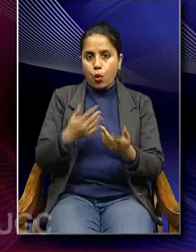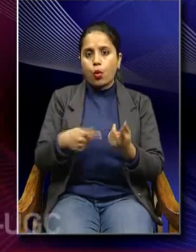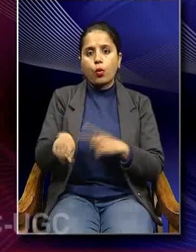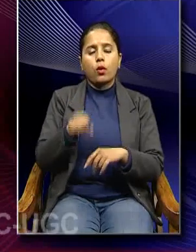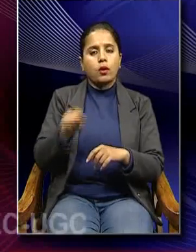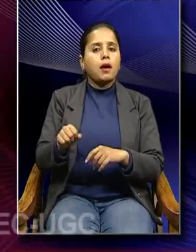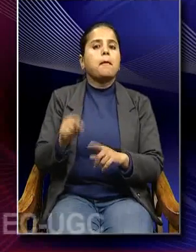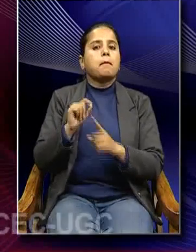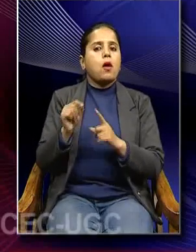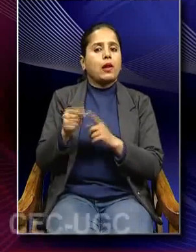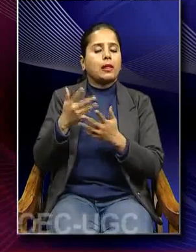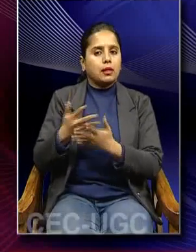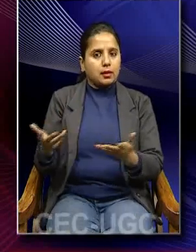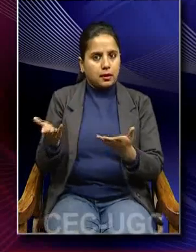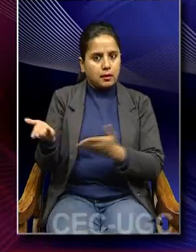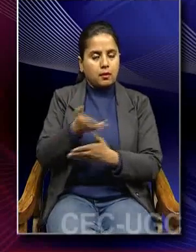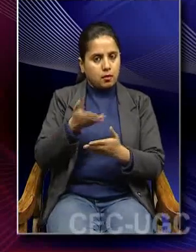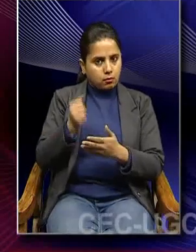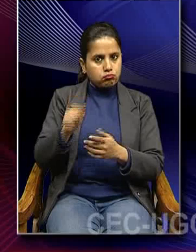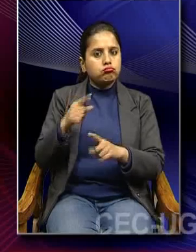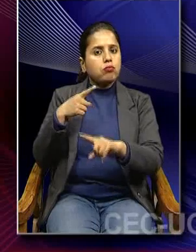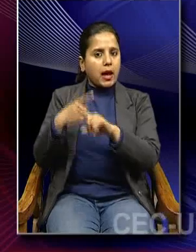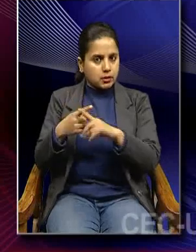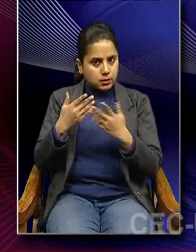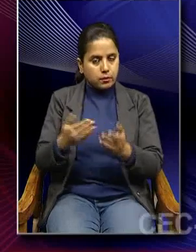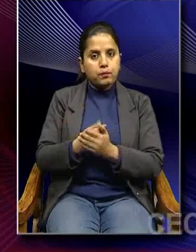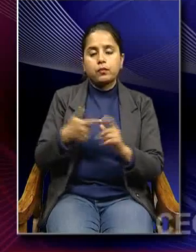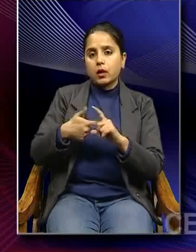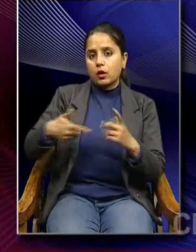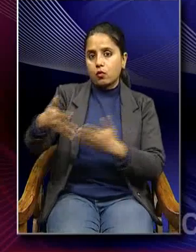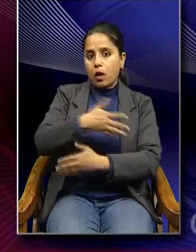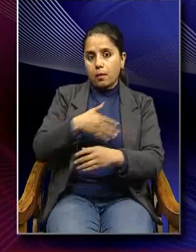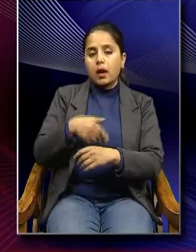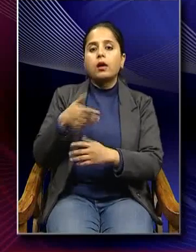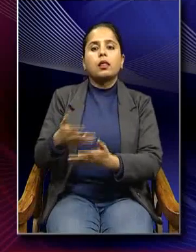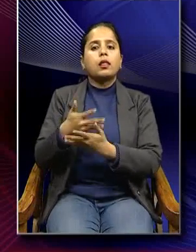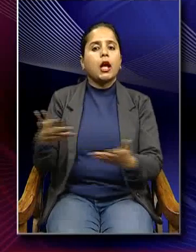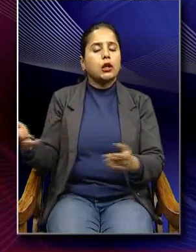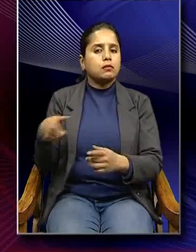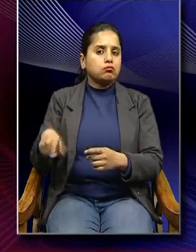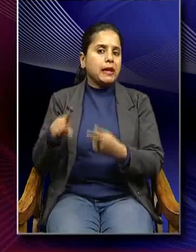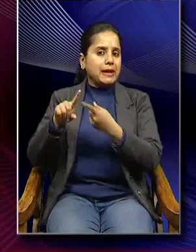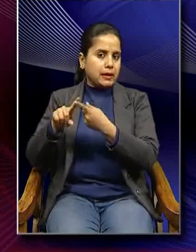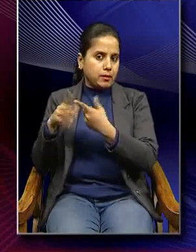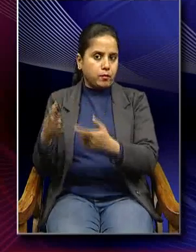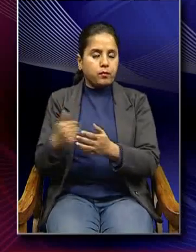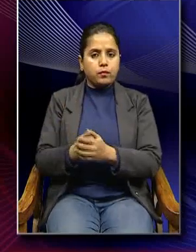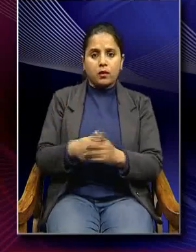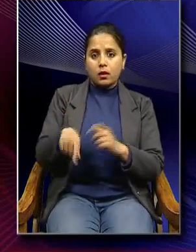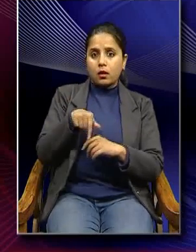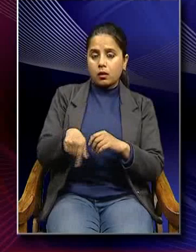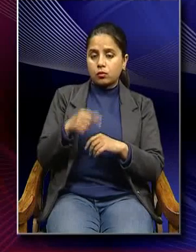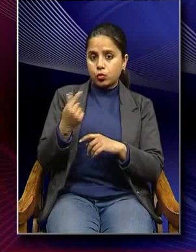private good, that is market good, which is X, and environmental good, that is E. In the above set of